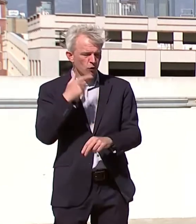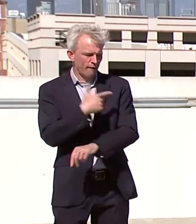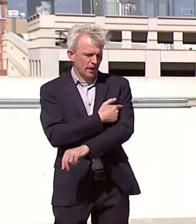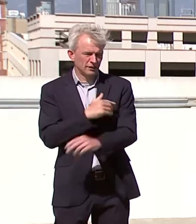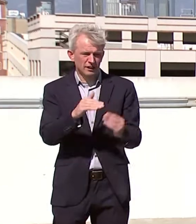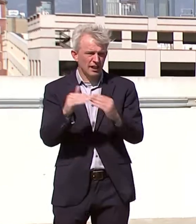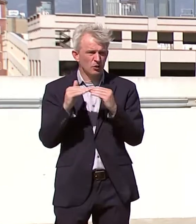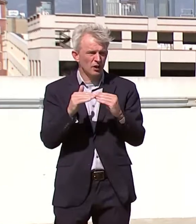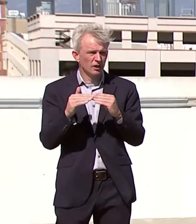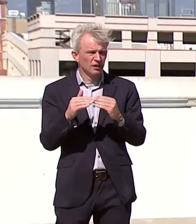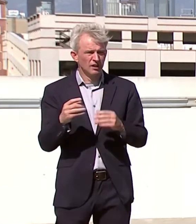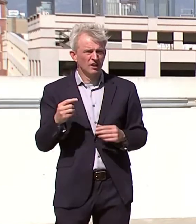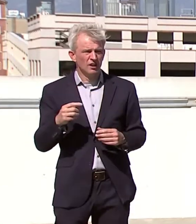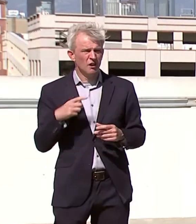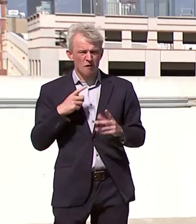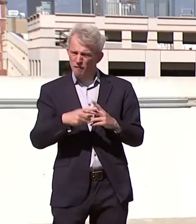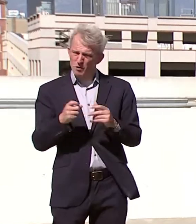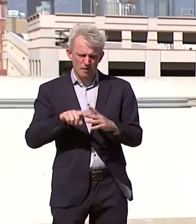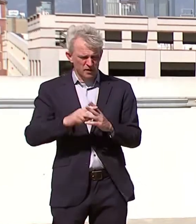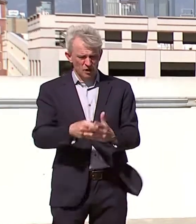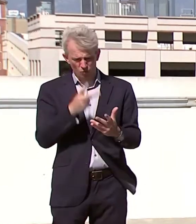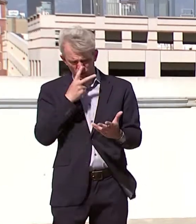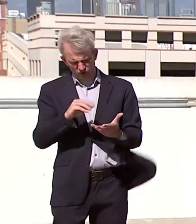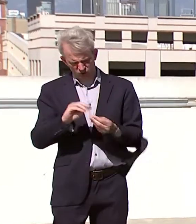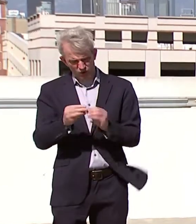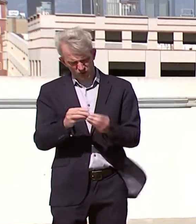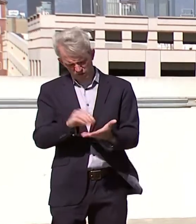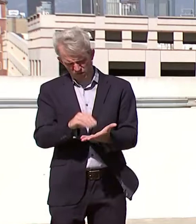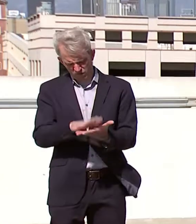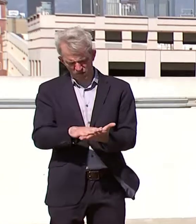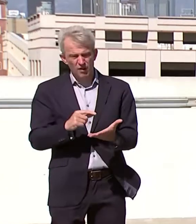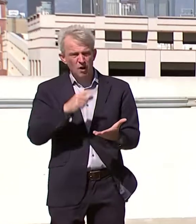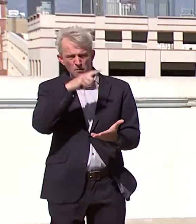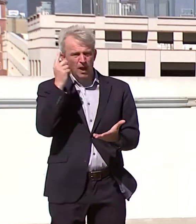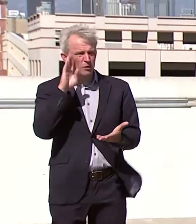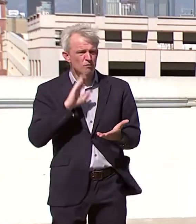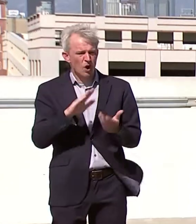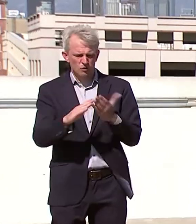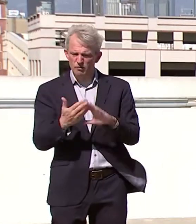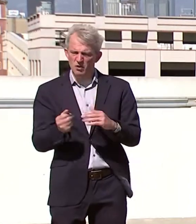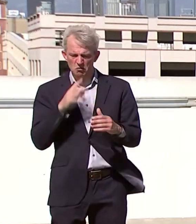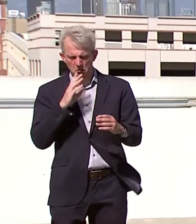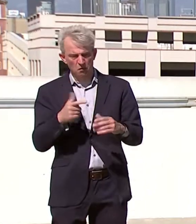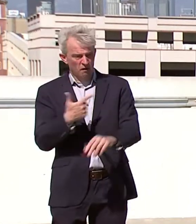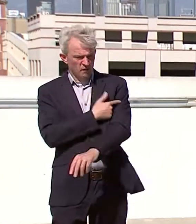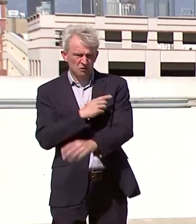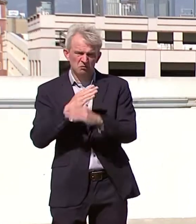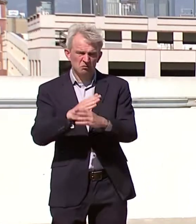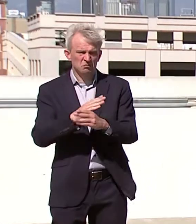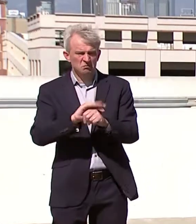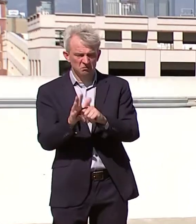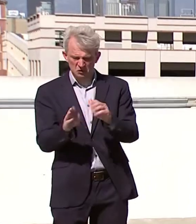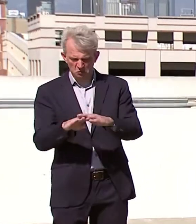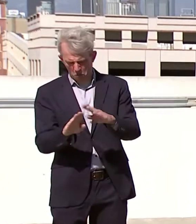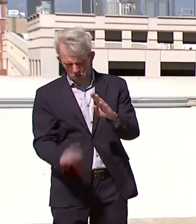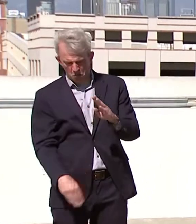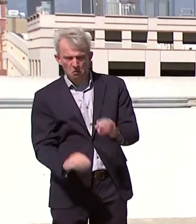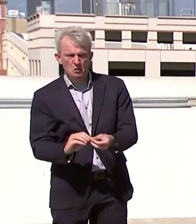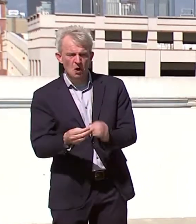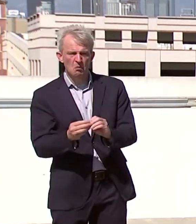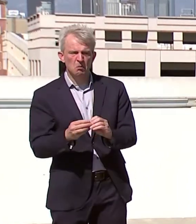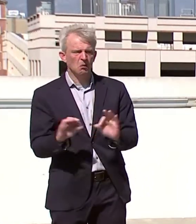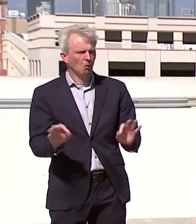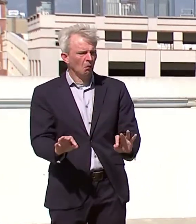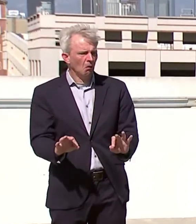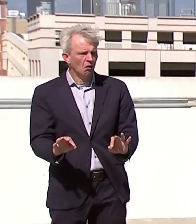numbers and said this is unacceptable when we see numbers in black and brown communities way underrepresented population. Remember early on in this crisis when we saw